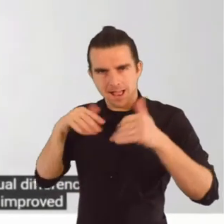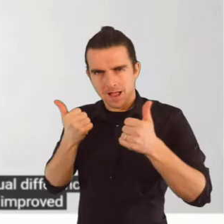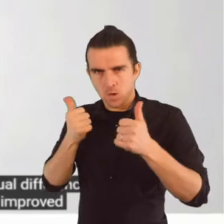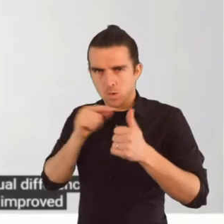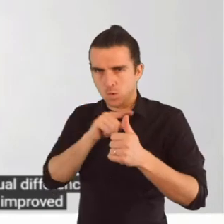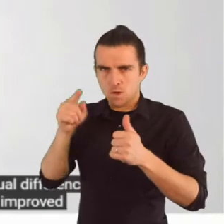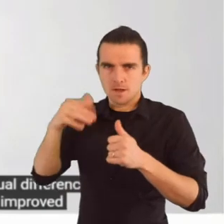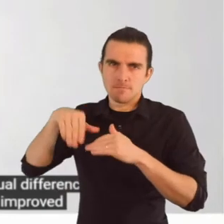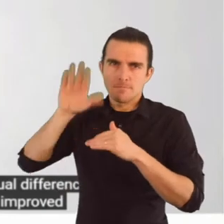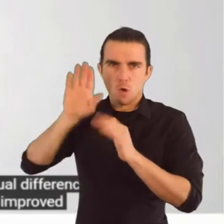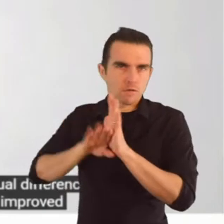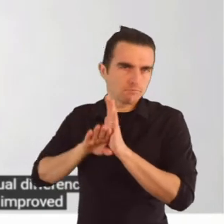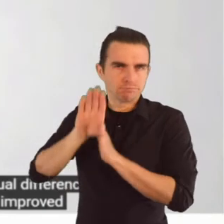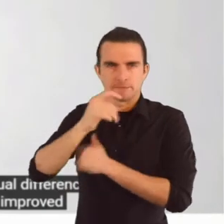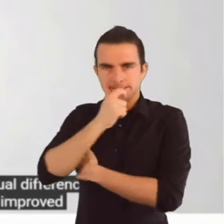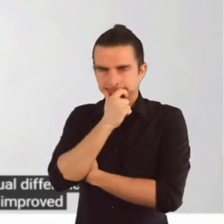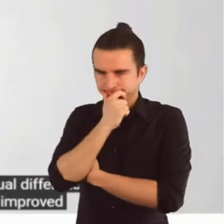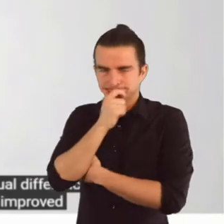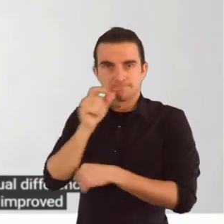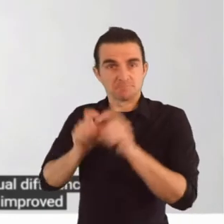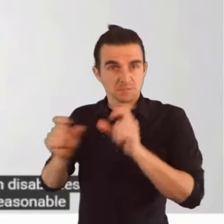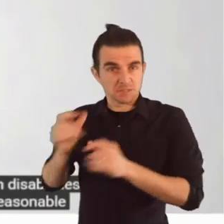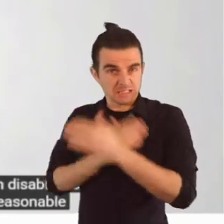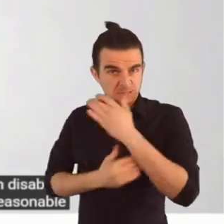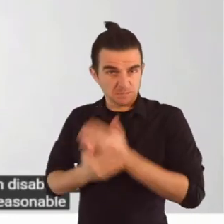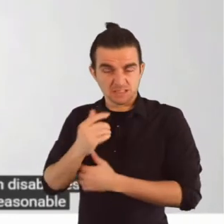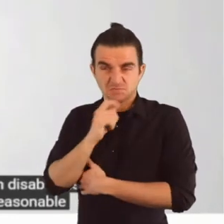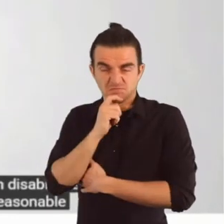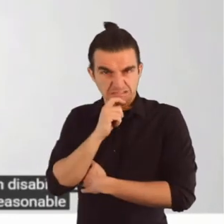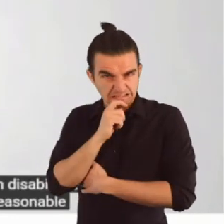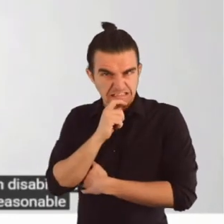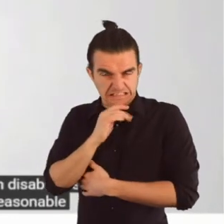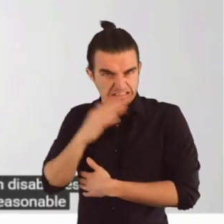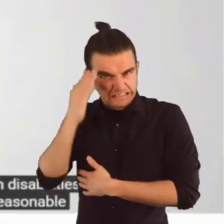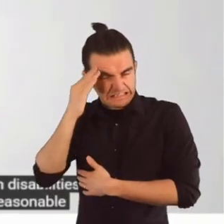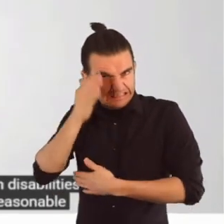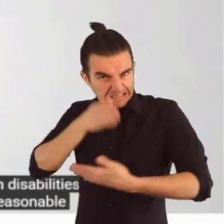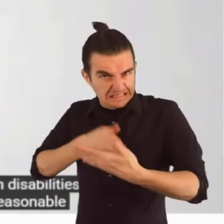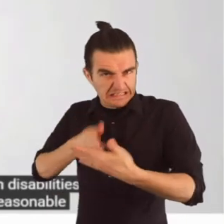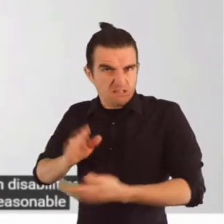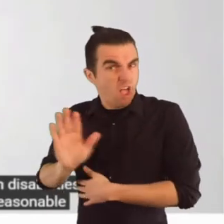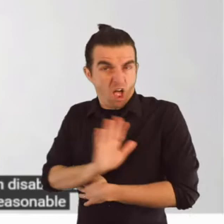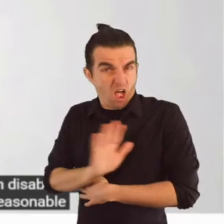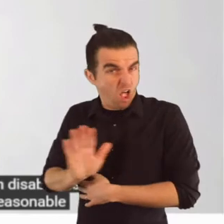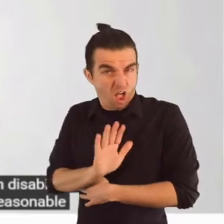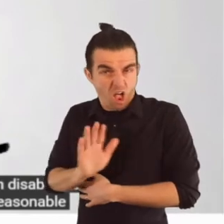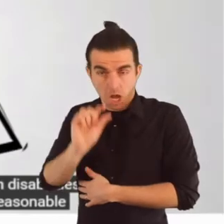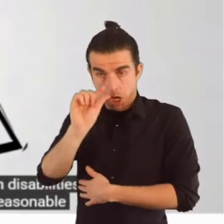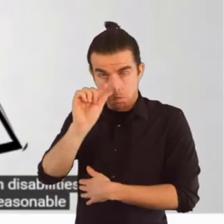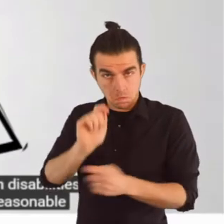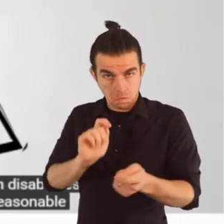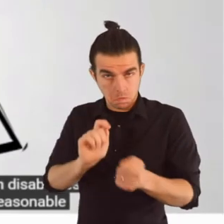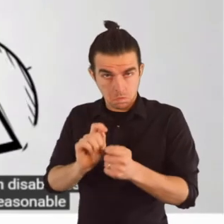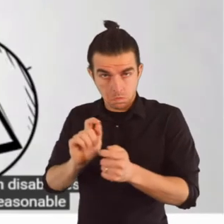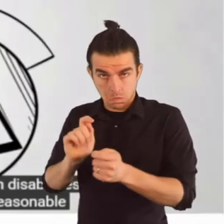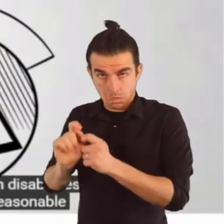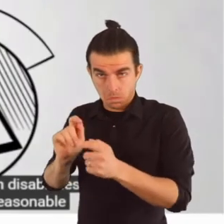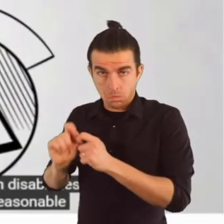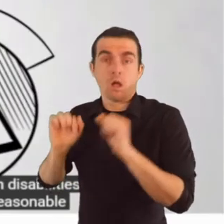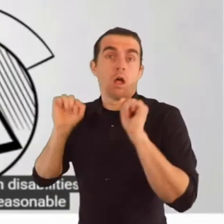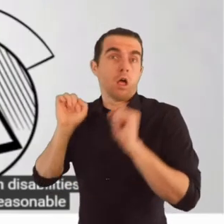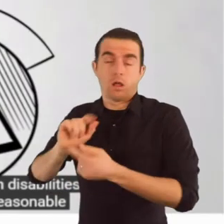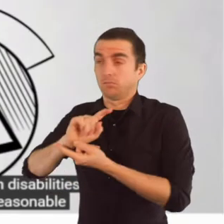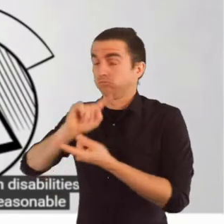and receptive to needs is key to improved accommodation for employees with disabilities. And it's not